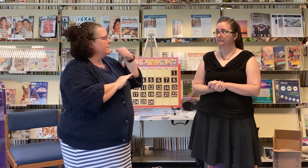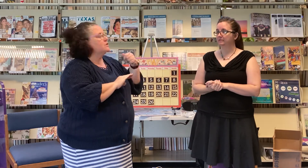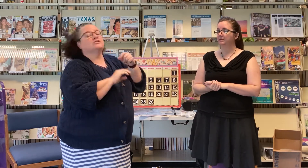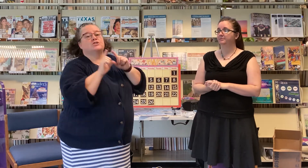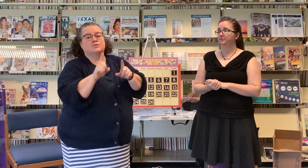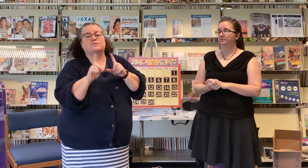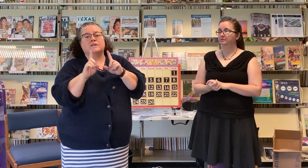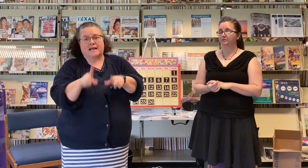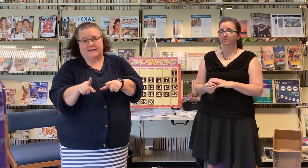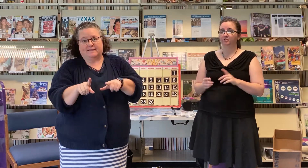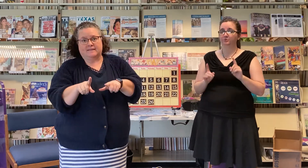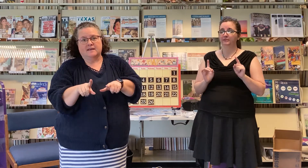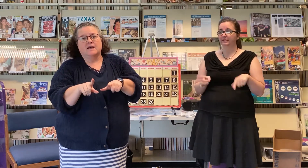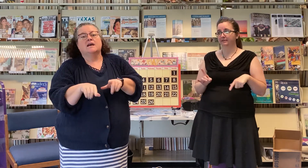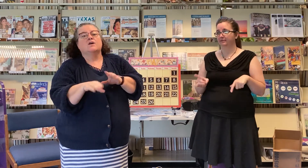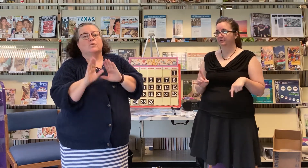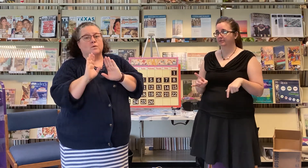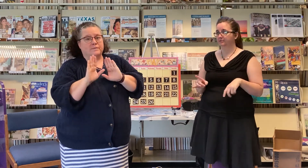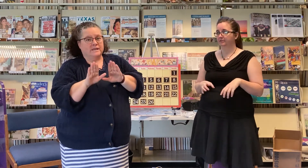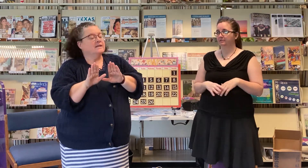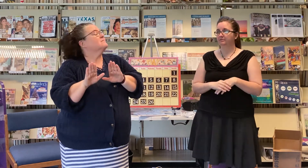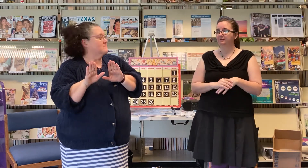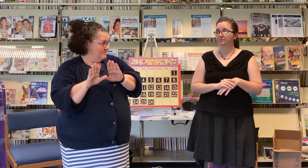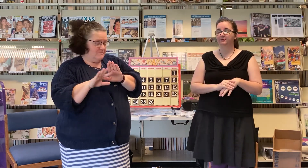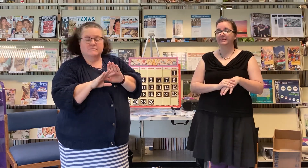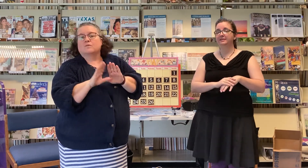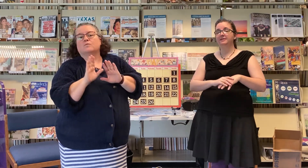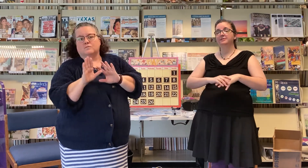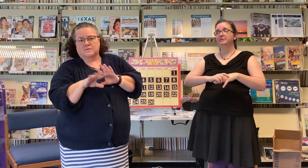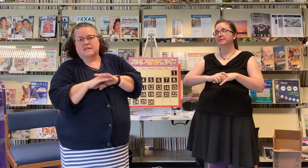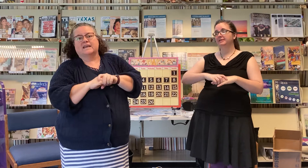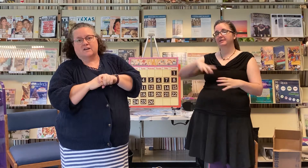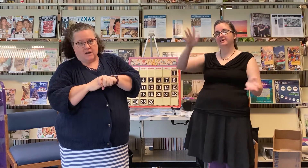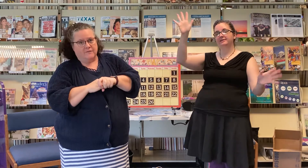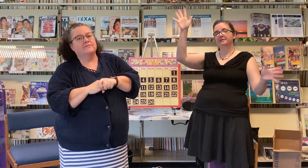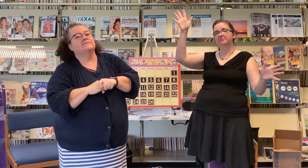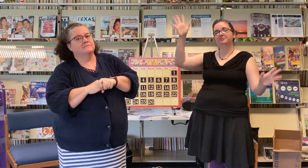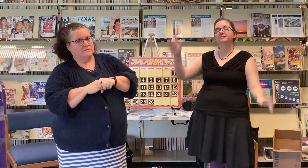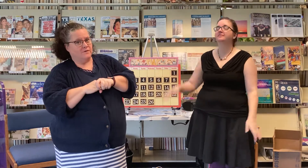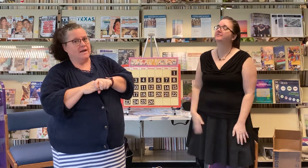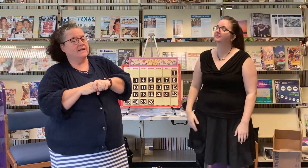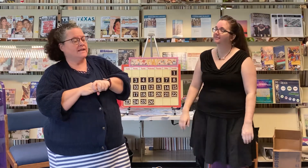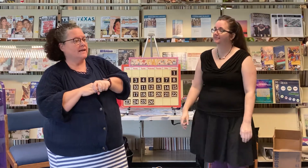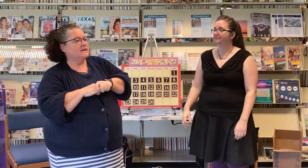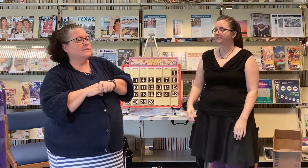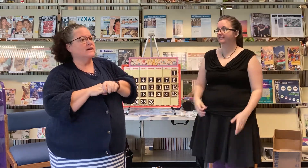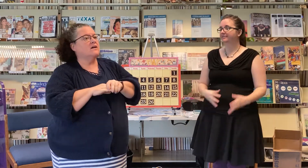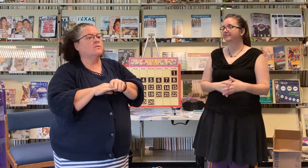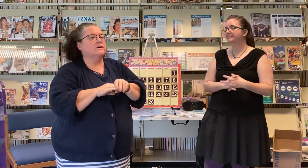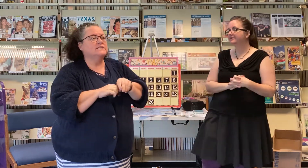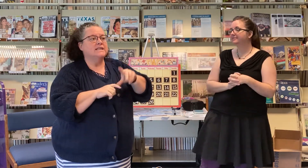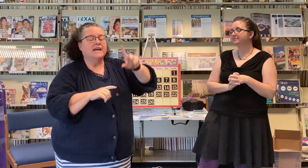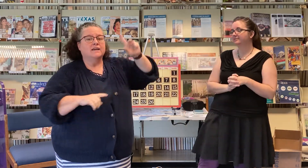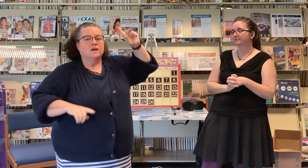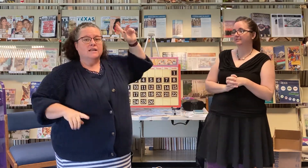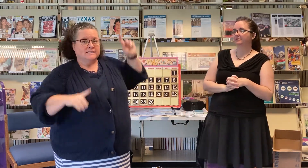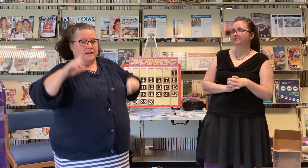the week after, yep. June 9th, we'll be summer reading club kickoff, right? And it'll be on Wednesday down at the